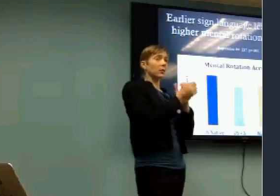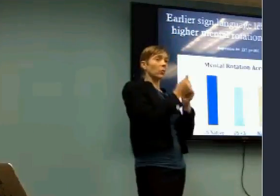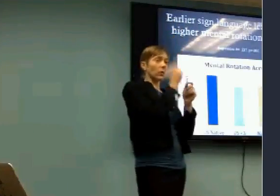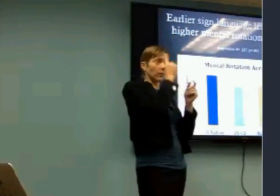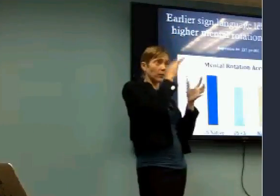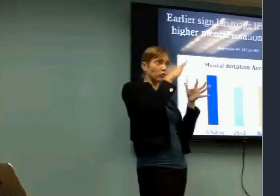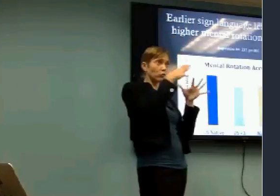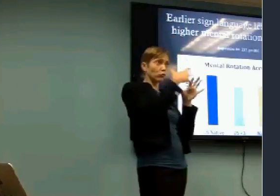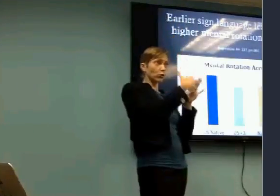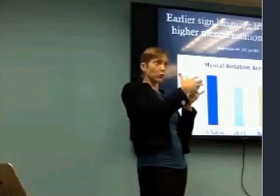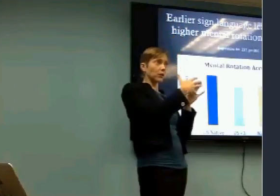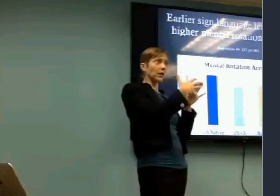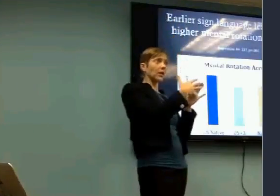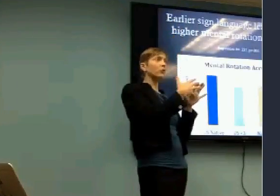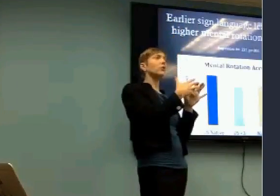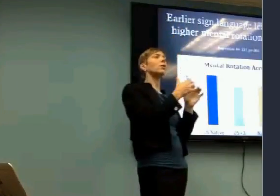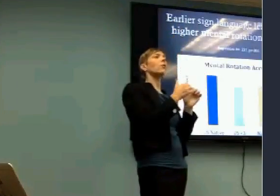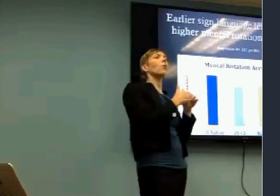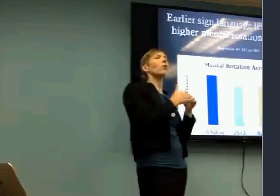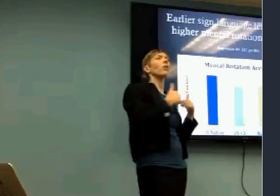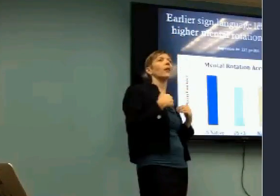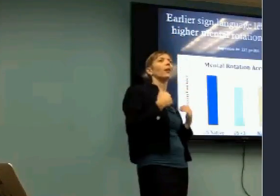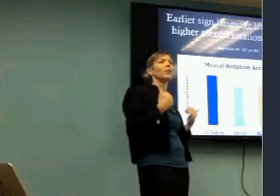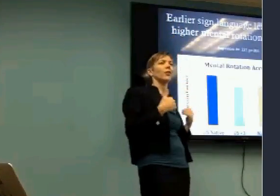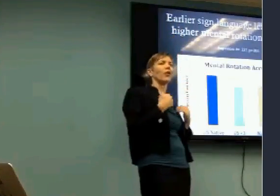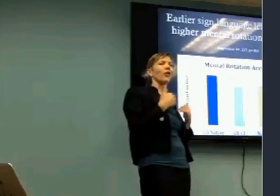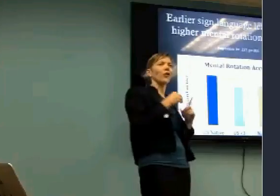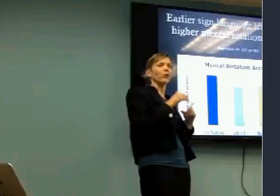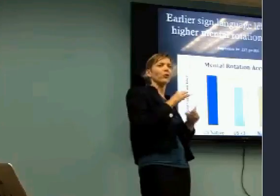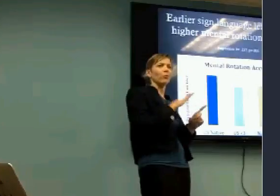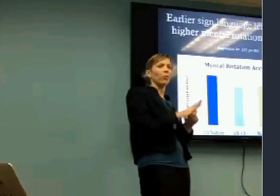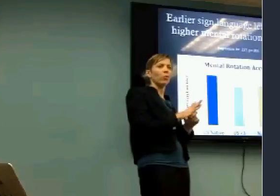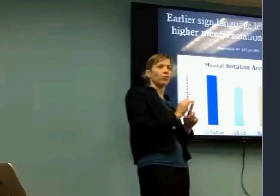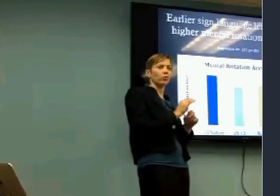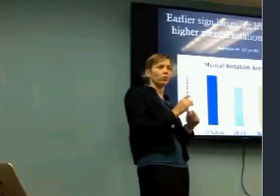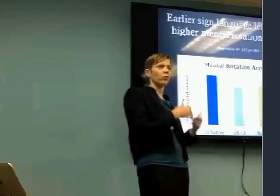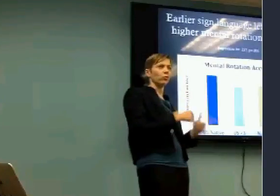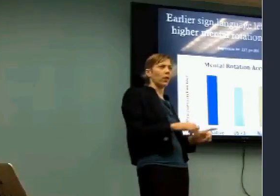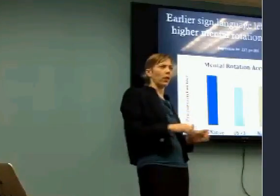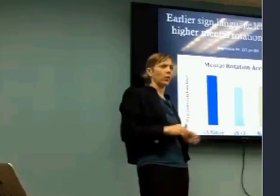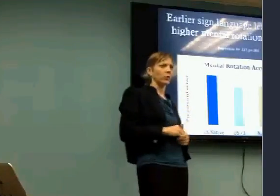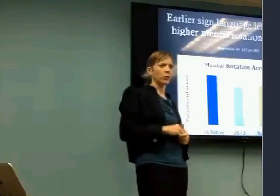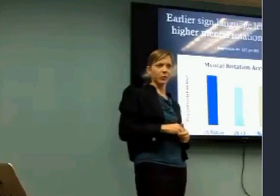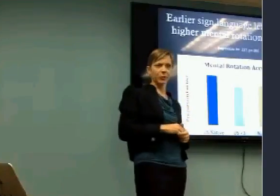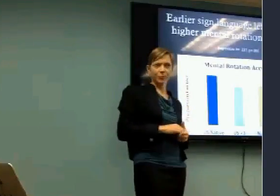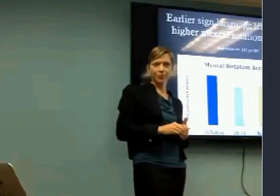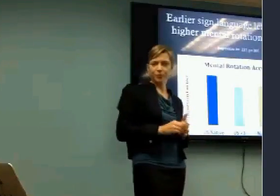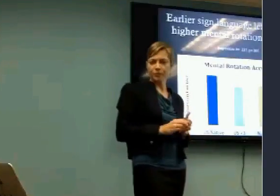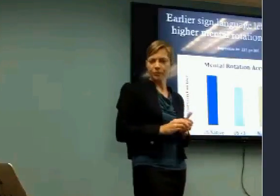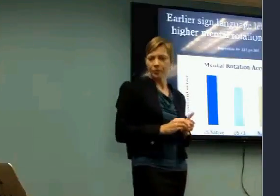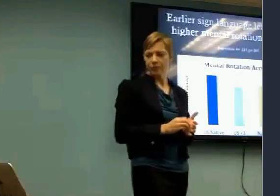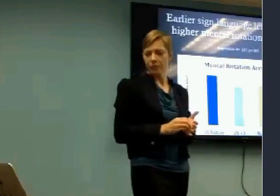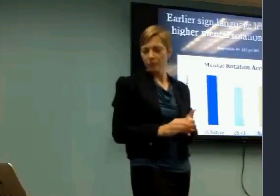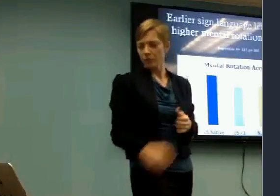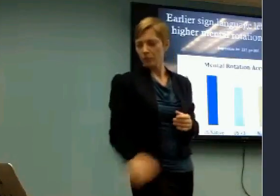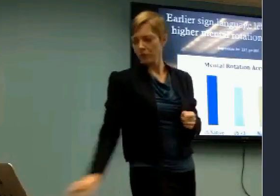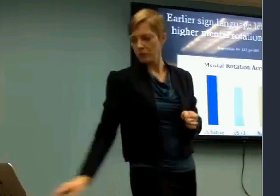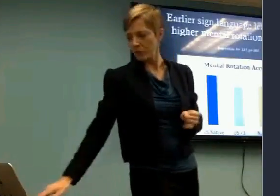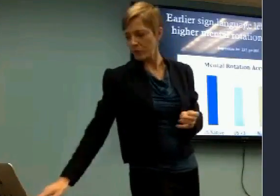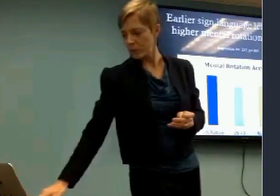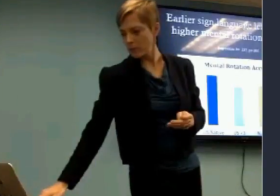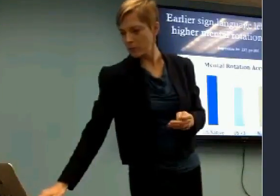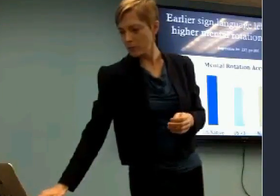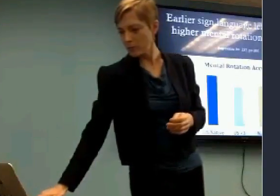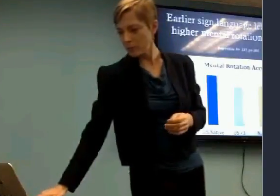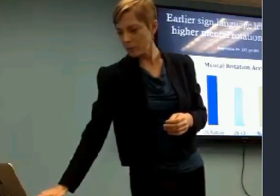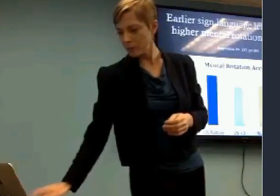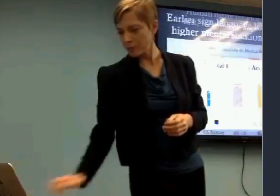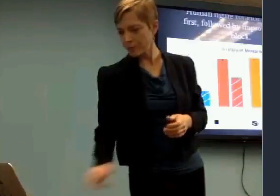an increase in the skill of one's mental rotation when they are exposed to language at early